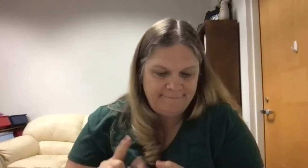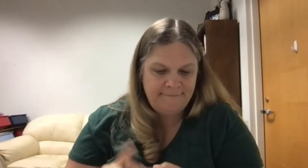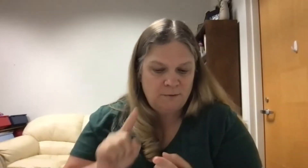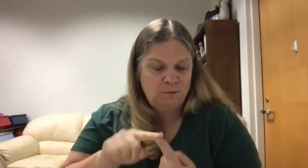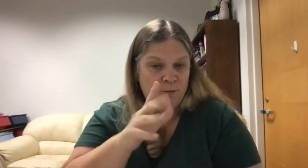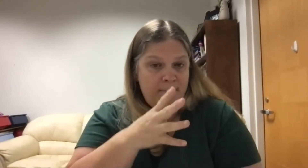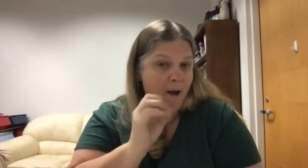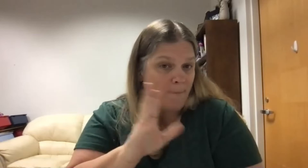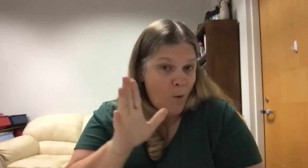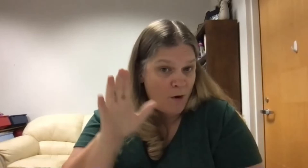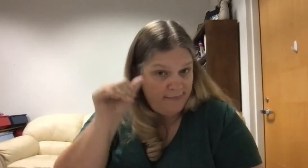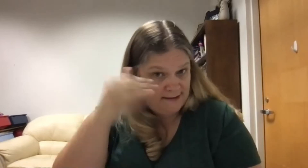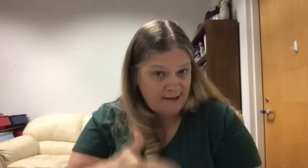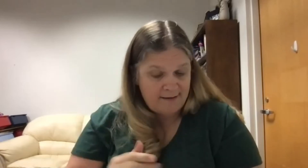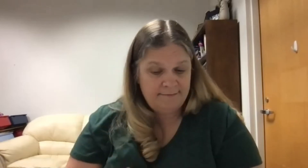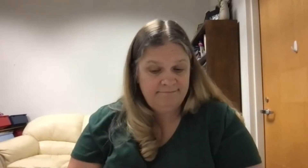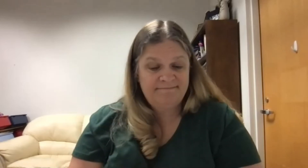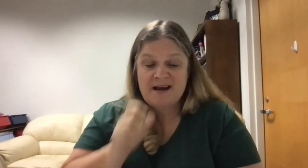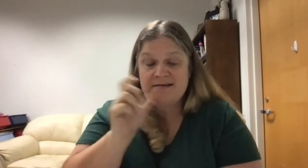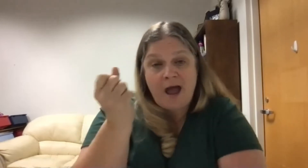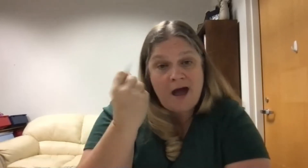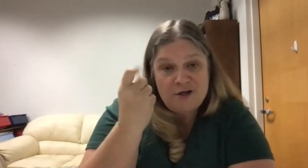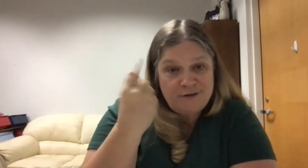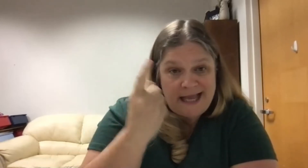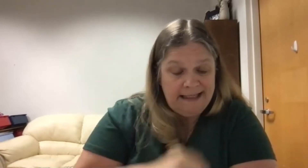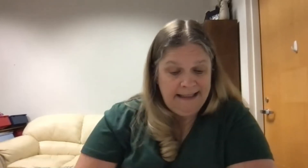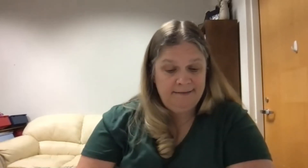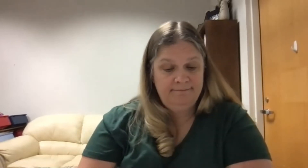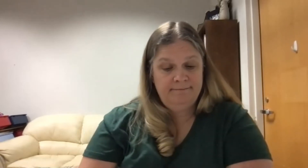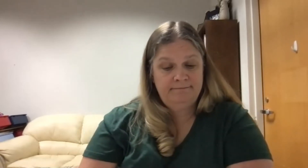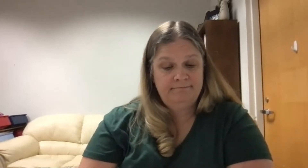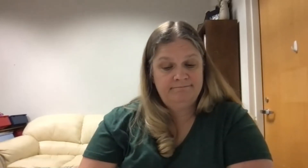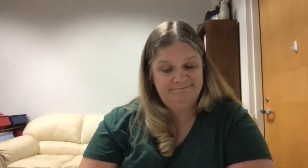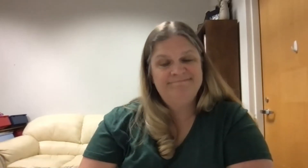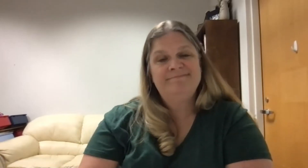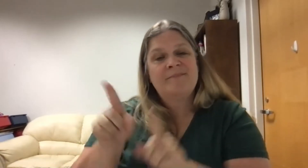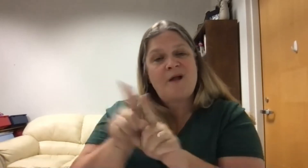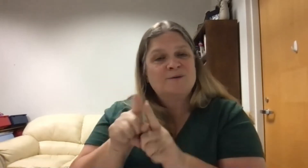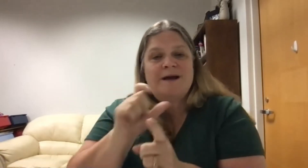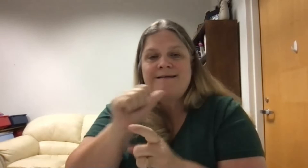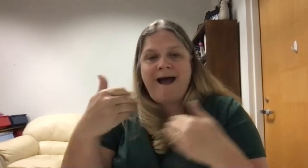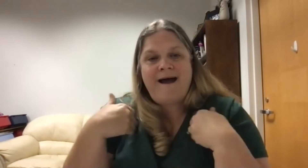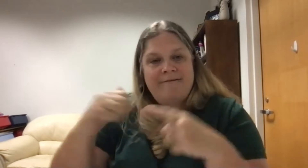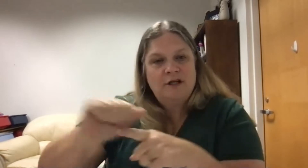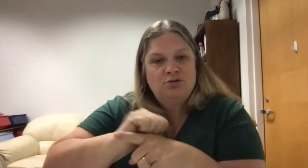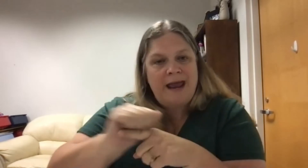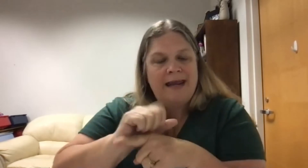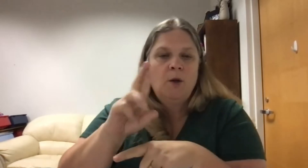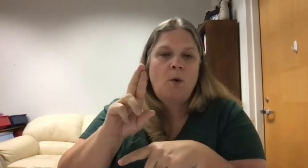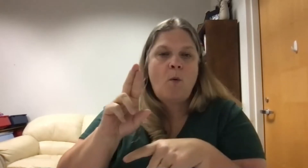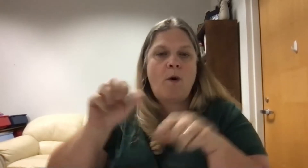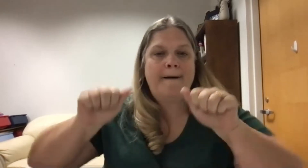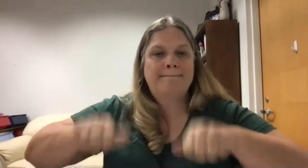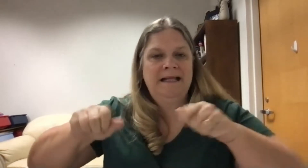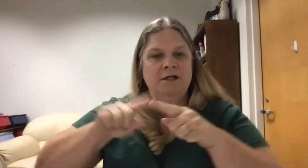And the officers were not sensitive to the mother or the son's needs, and they couldn't really understand.